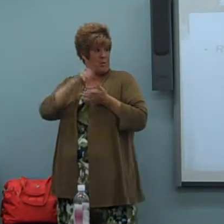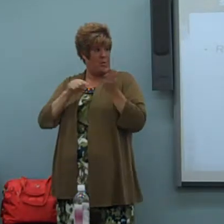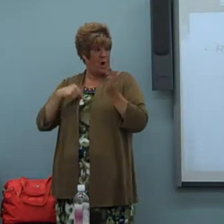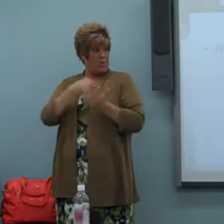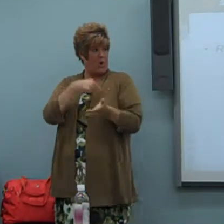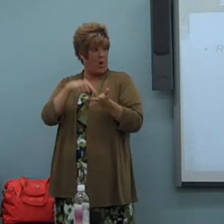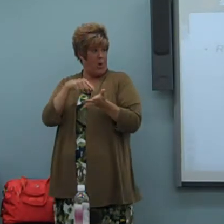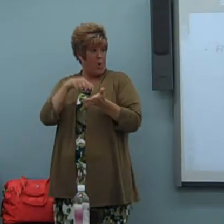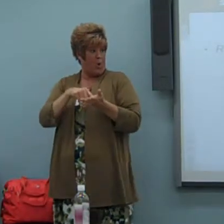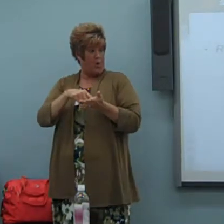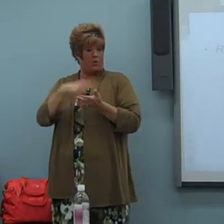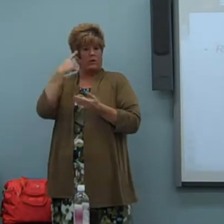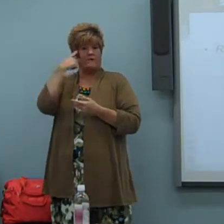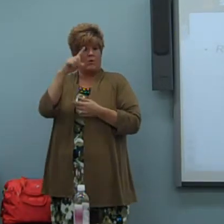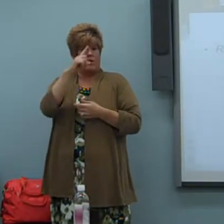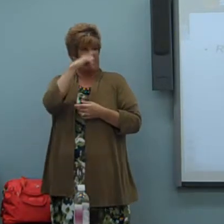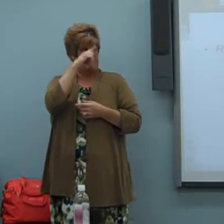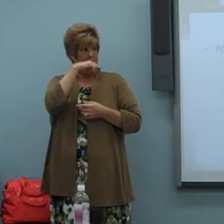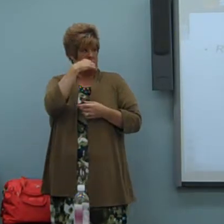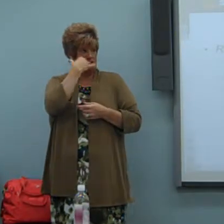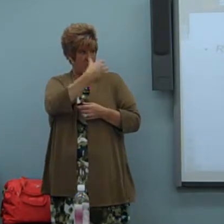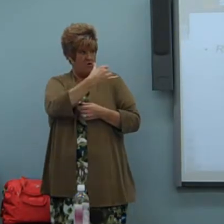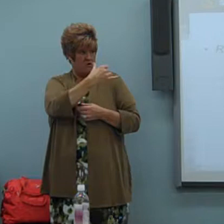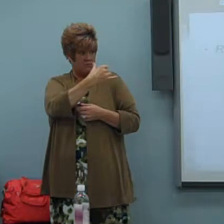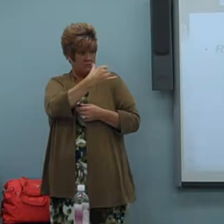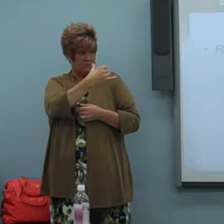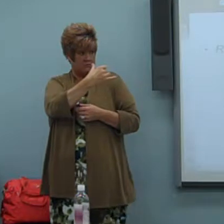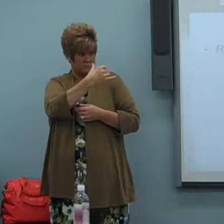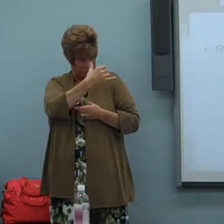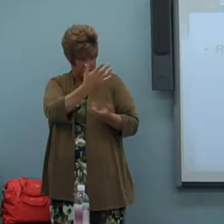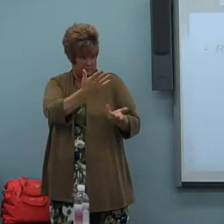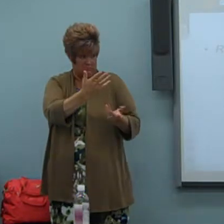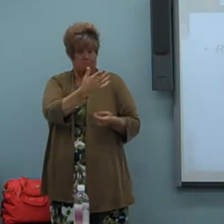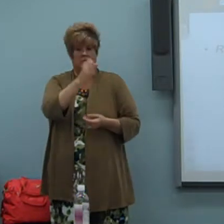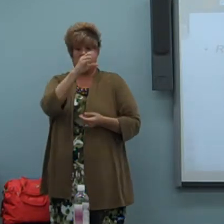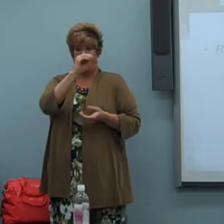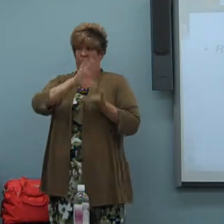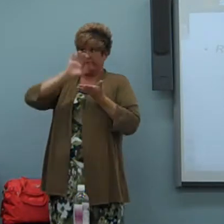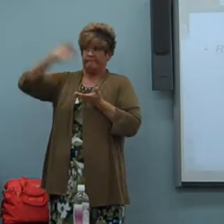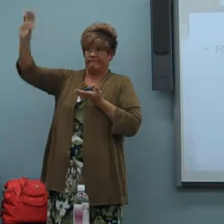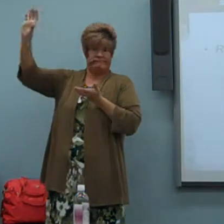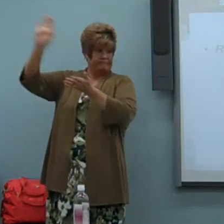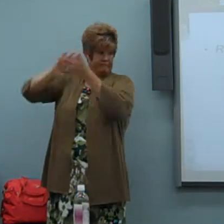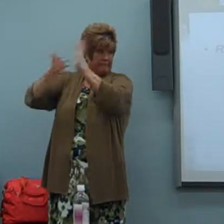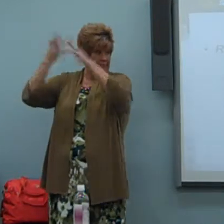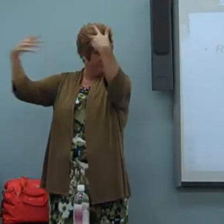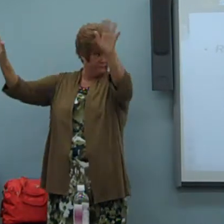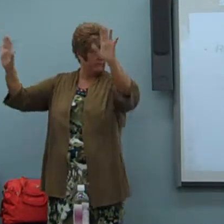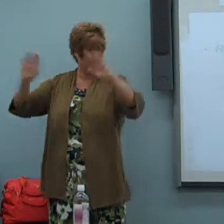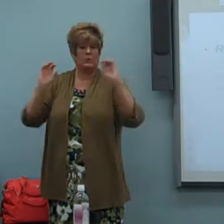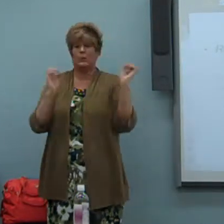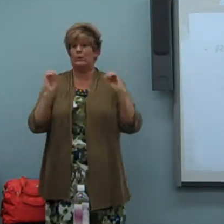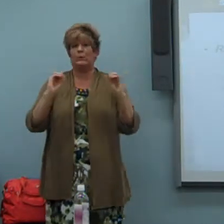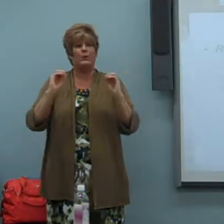So we did have revenue saved up, so for that kind of fraud that happened, that we could pay Mac and have that